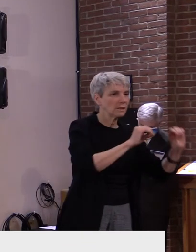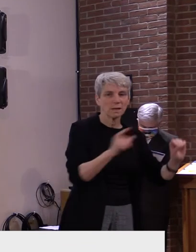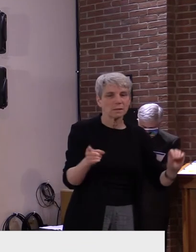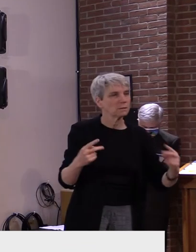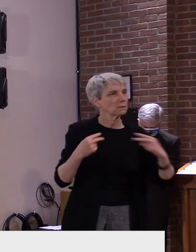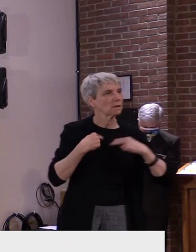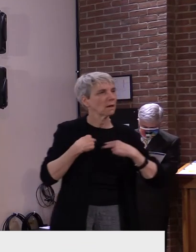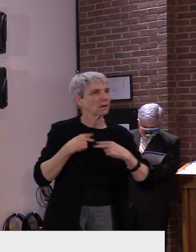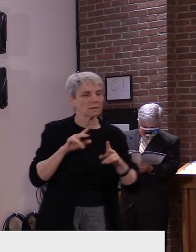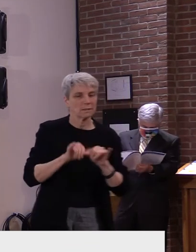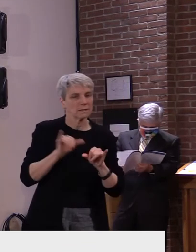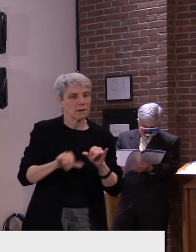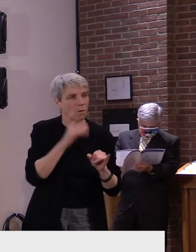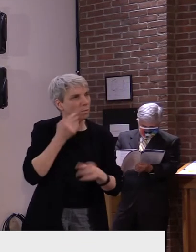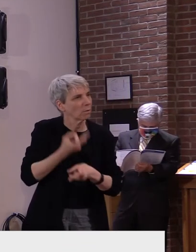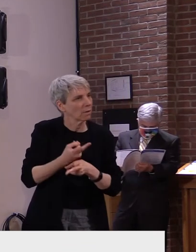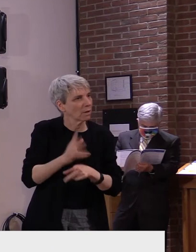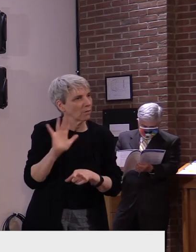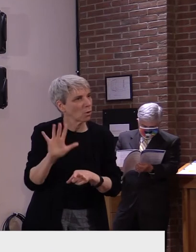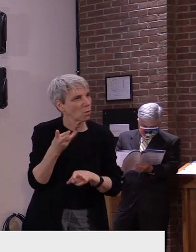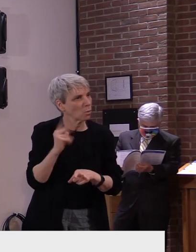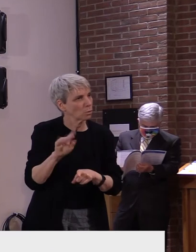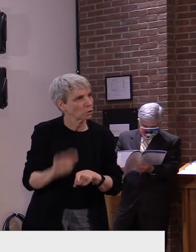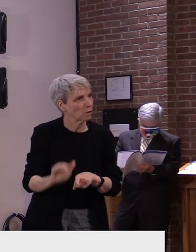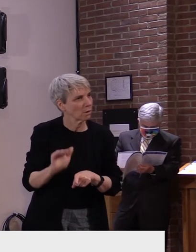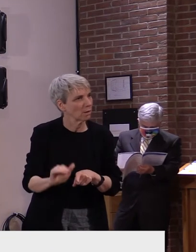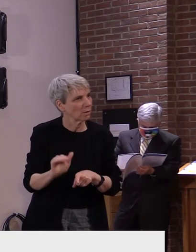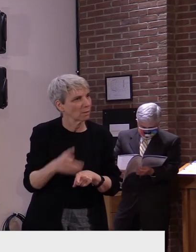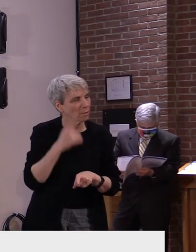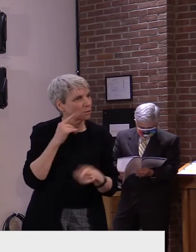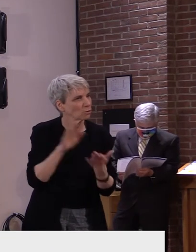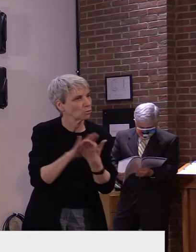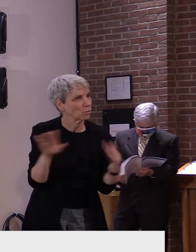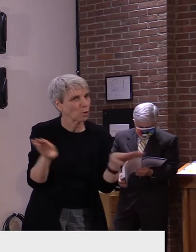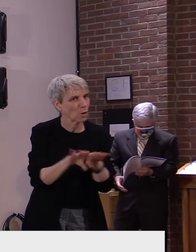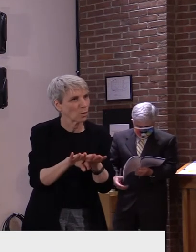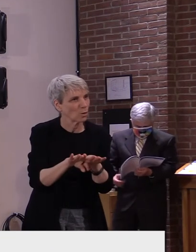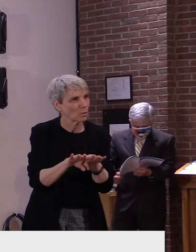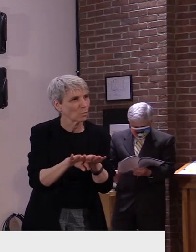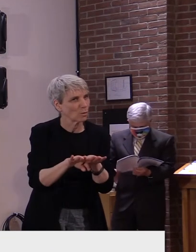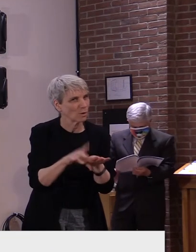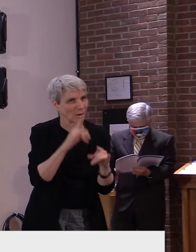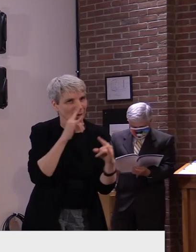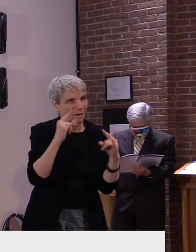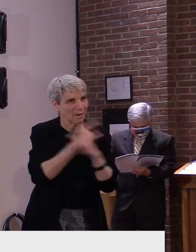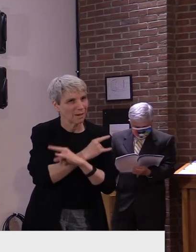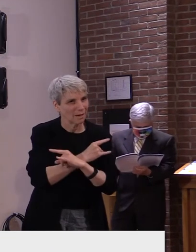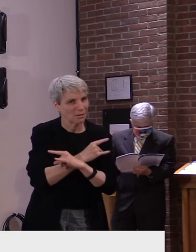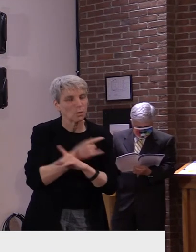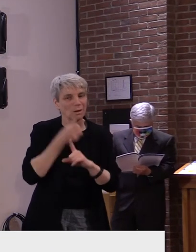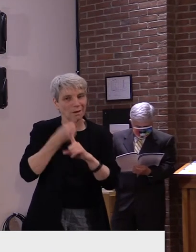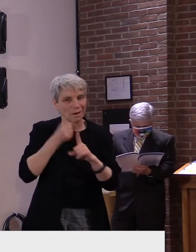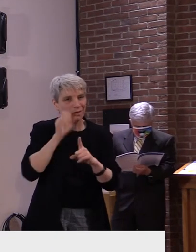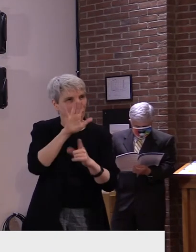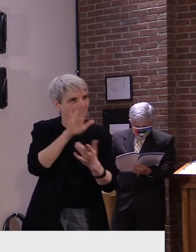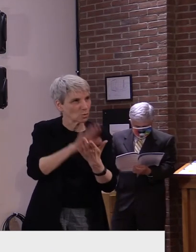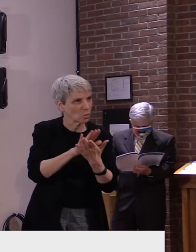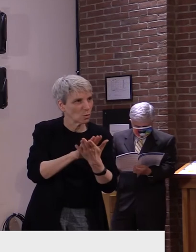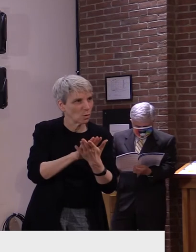not always just what impacts you at that particular school but the riskless fact that it has across the economy